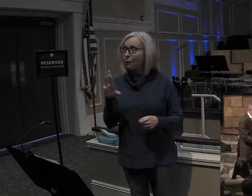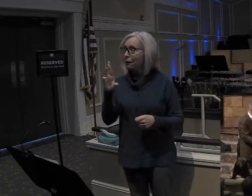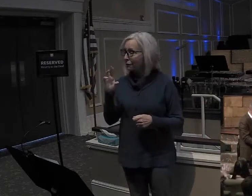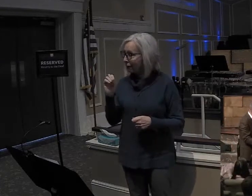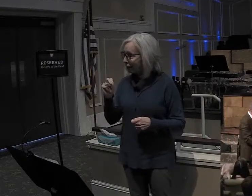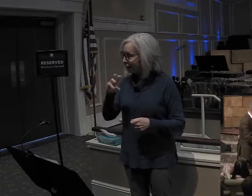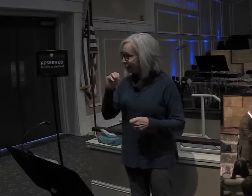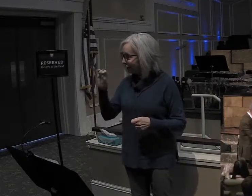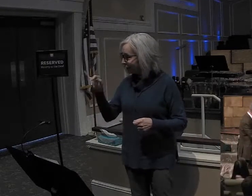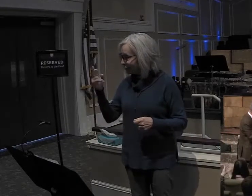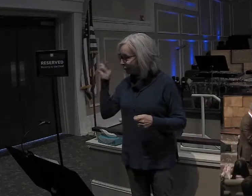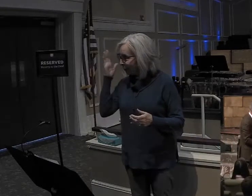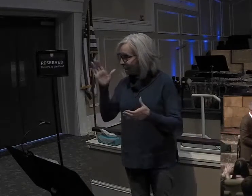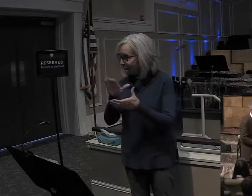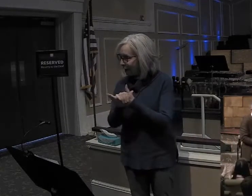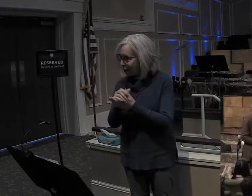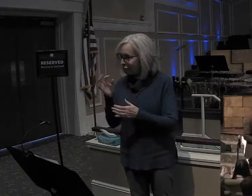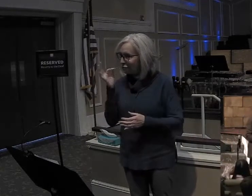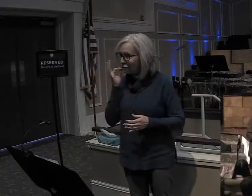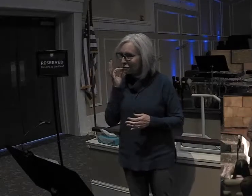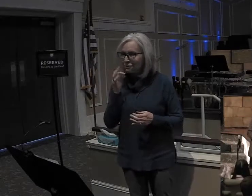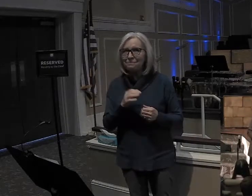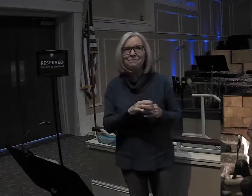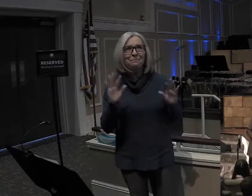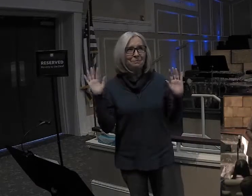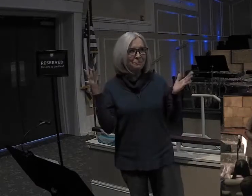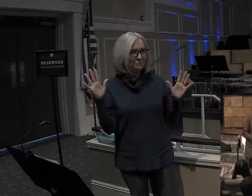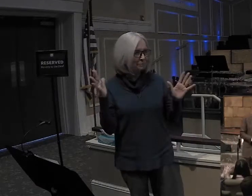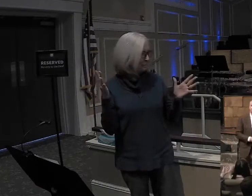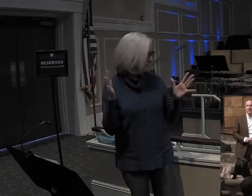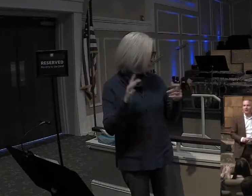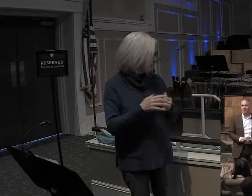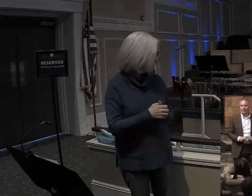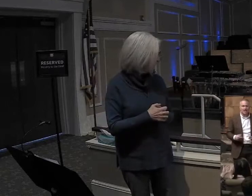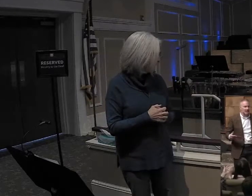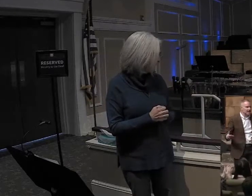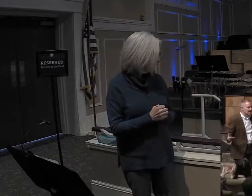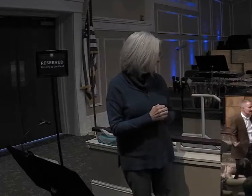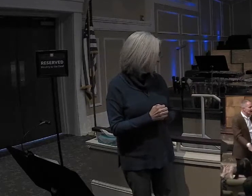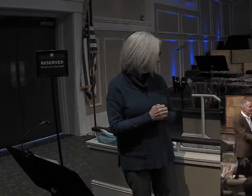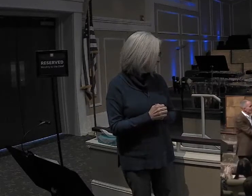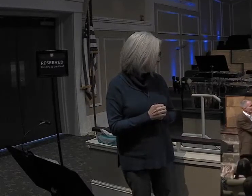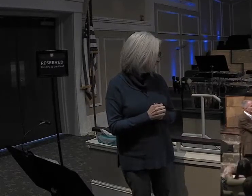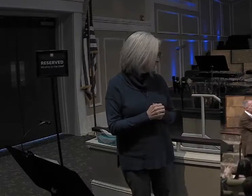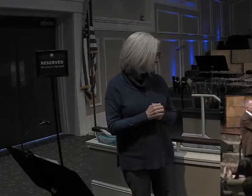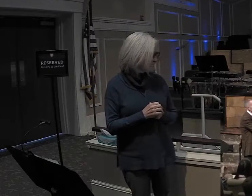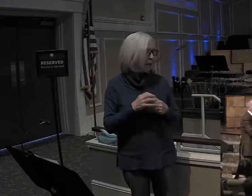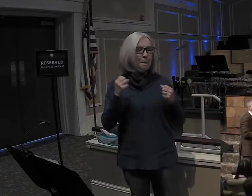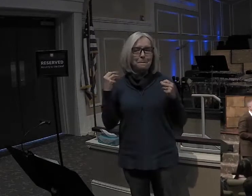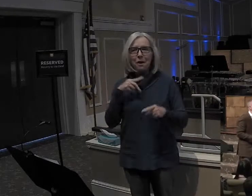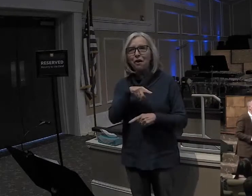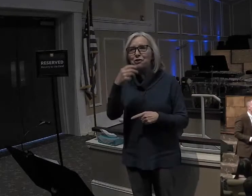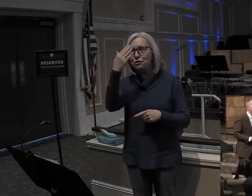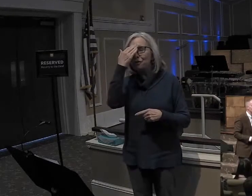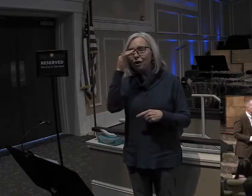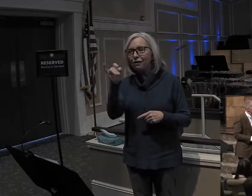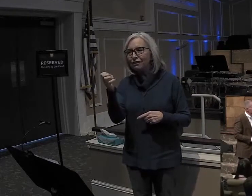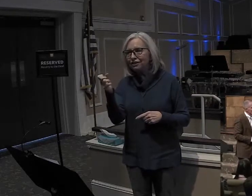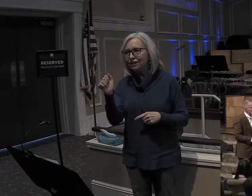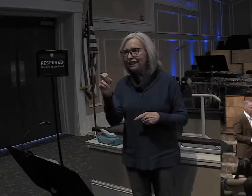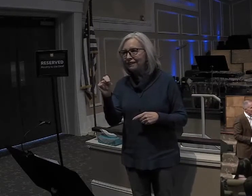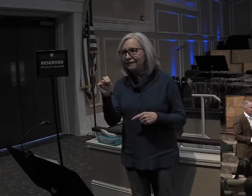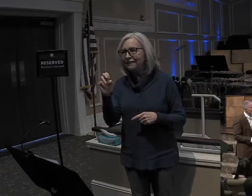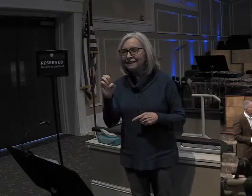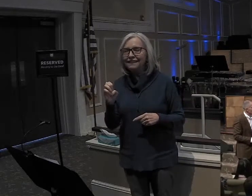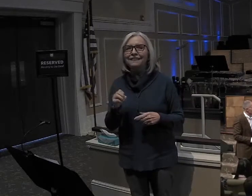pretty soon, so we rejoice over them. So many of you know Jeannie. Now I want to encourage you to get to know Ron. You're going to